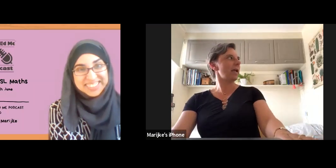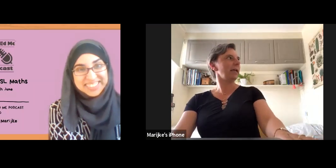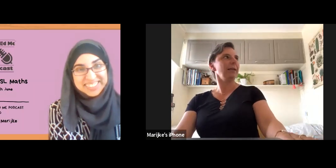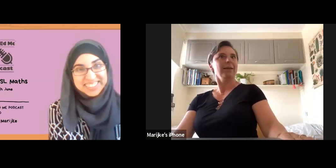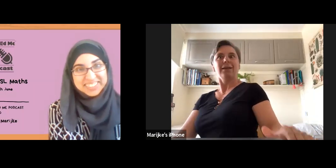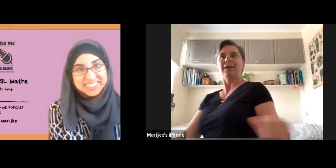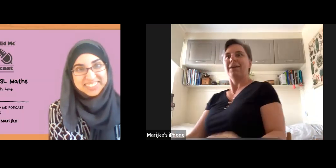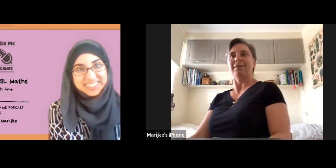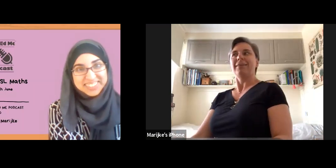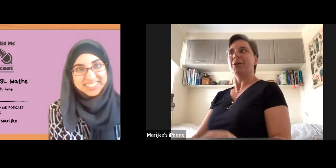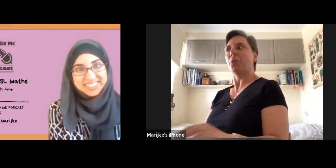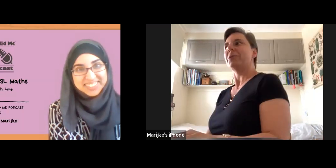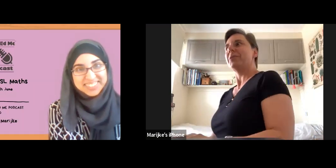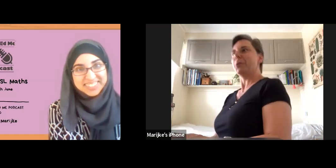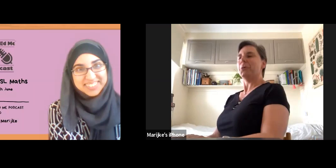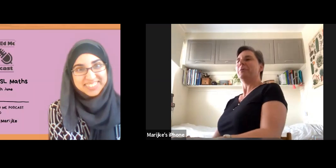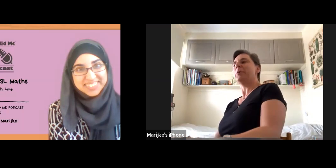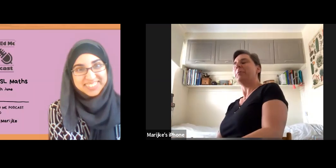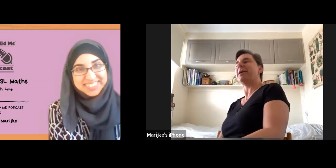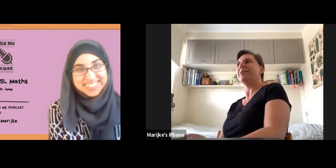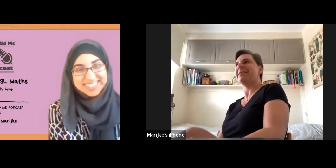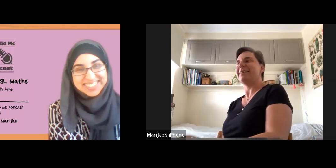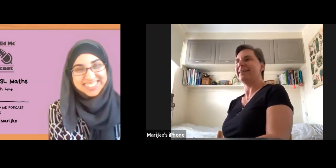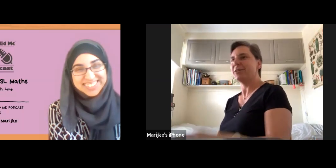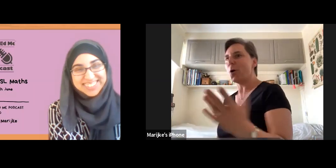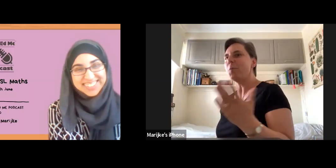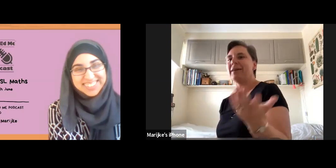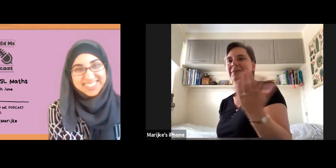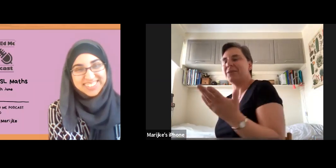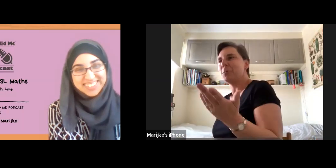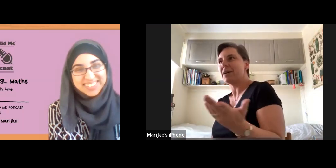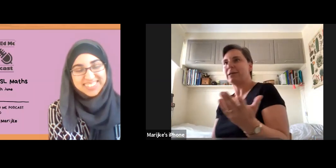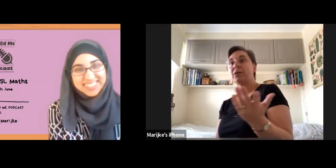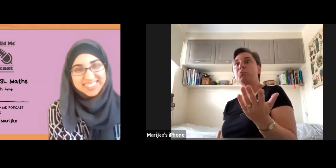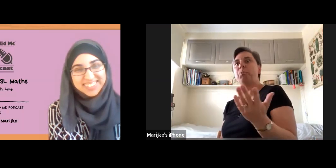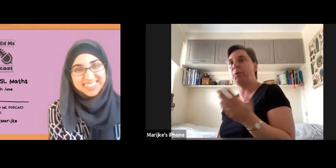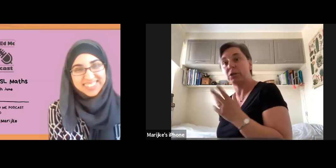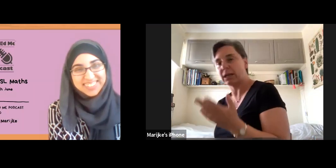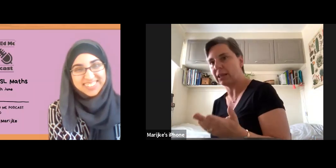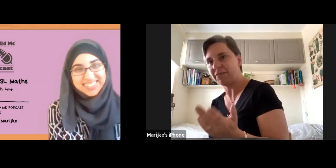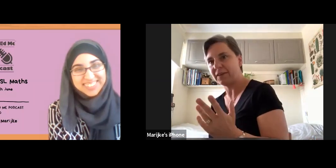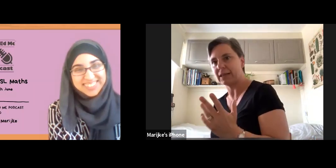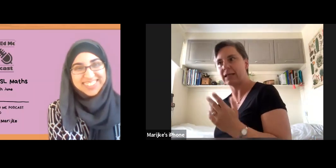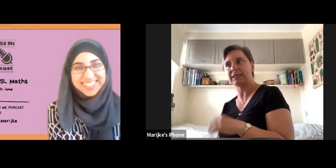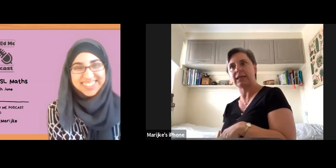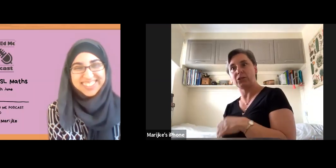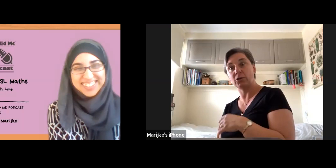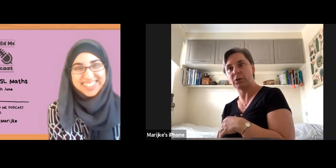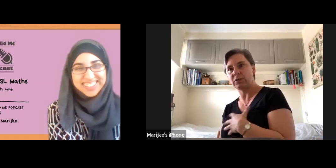TA, didn't know what to do, but because they know me, they knew me very well, they just burst out laughing, and they said, you know what you've said